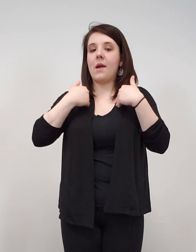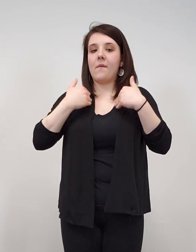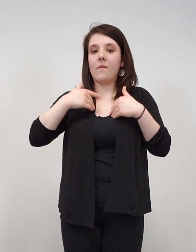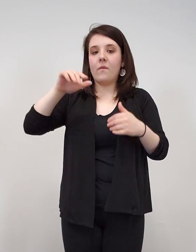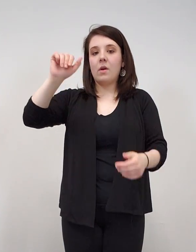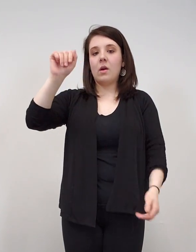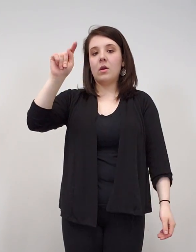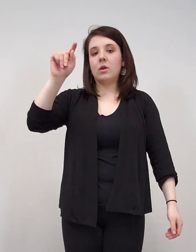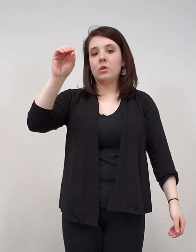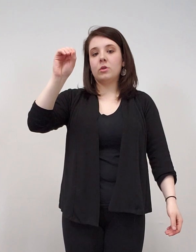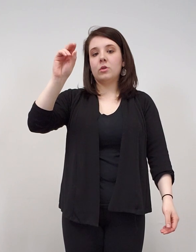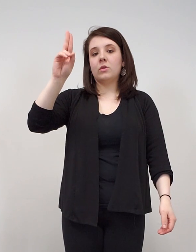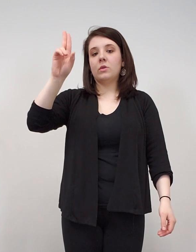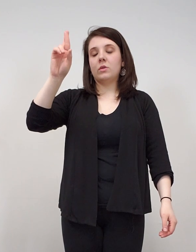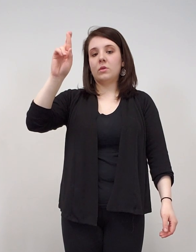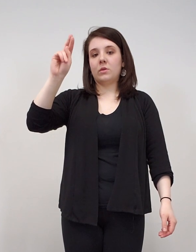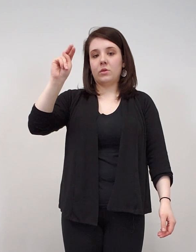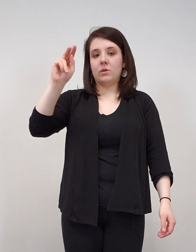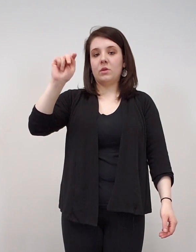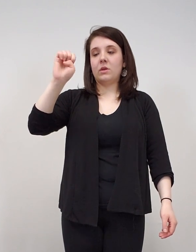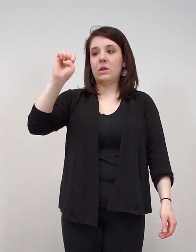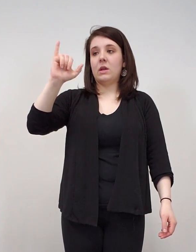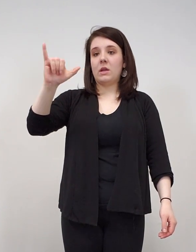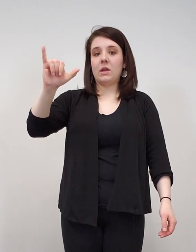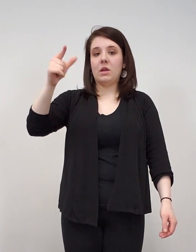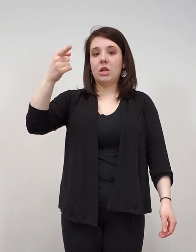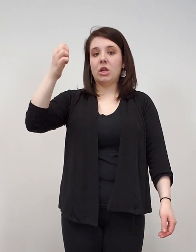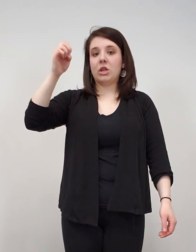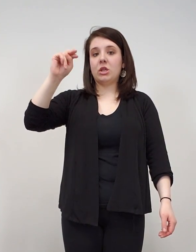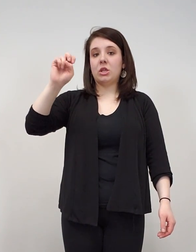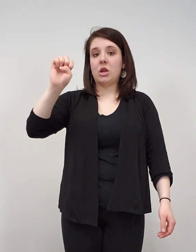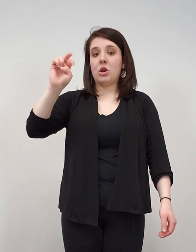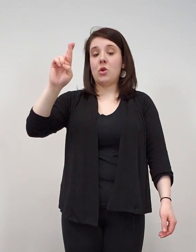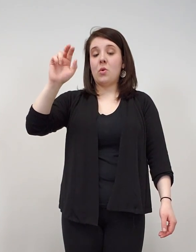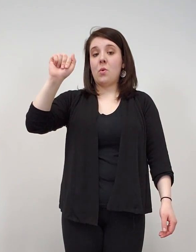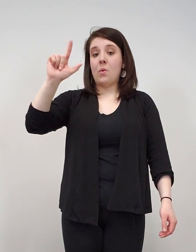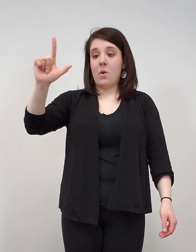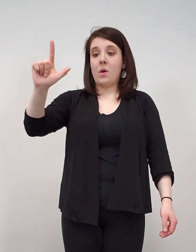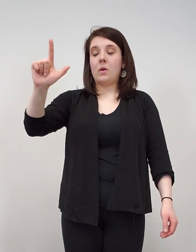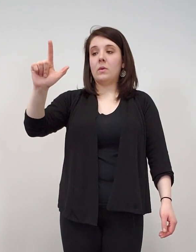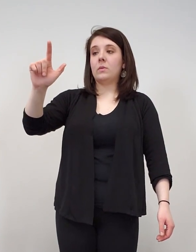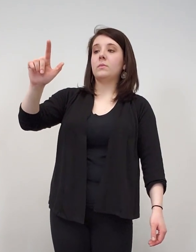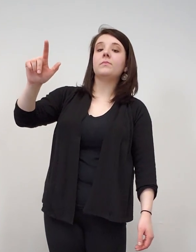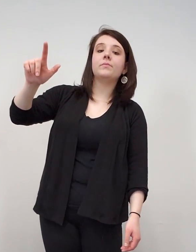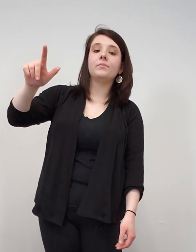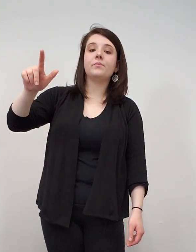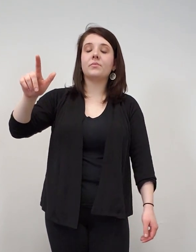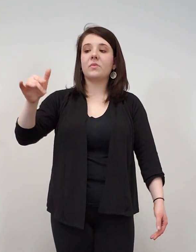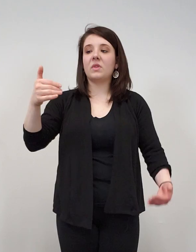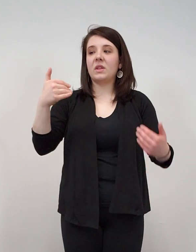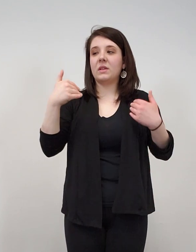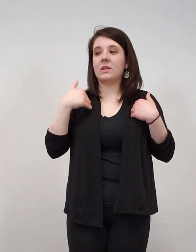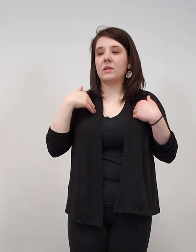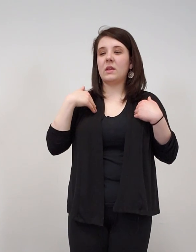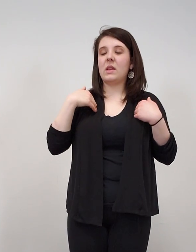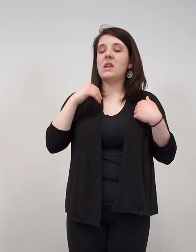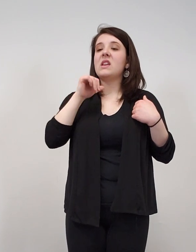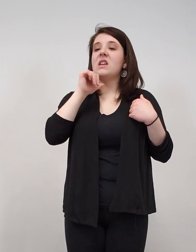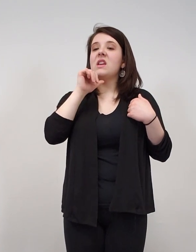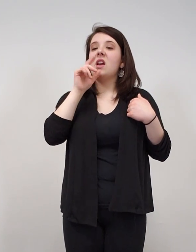falsely predicted a May Day revolution in 1920 that discredited the Red Scare. Palmer was